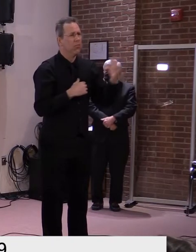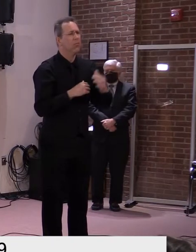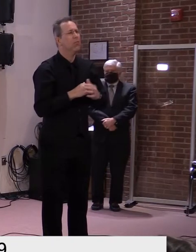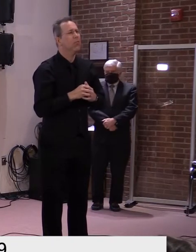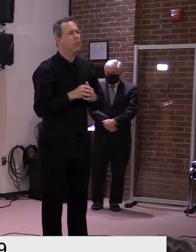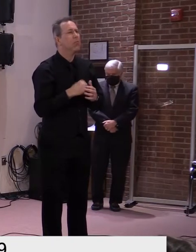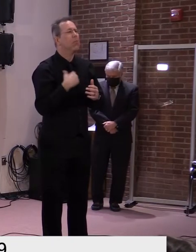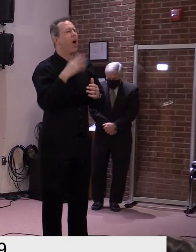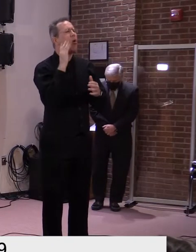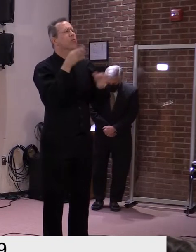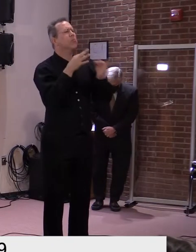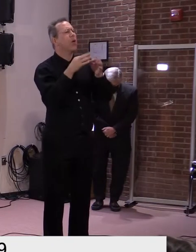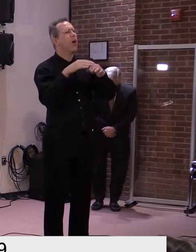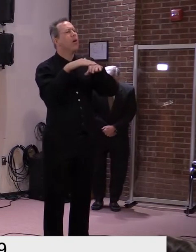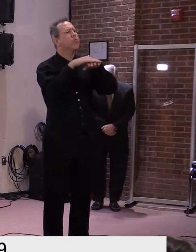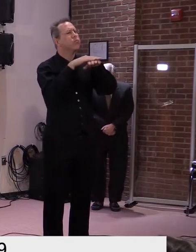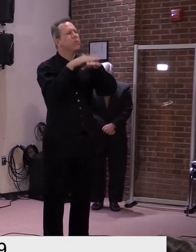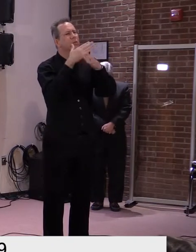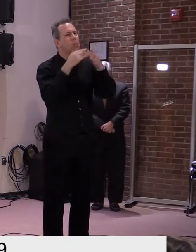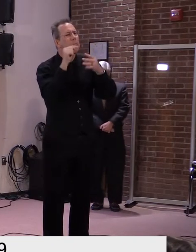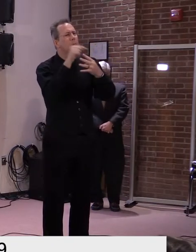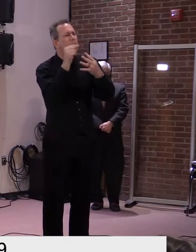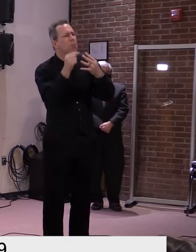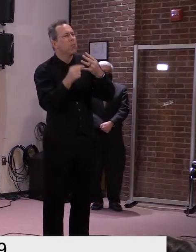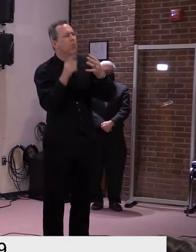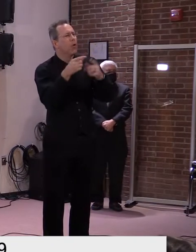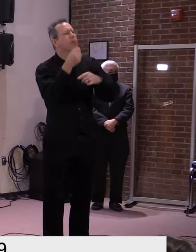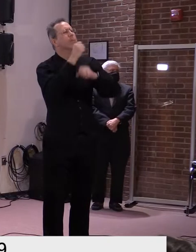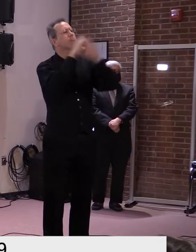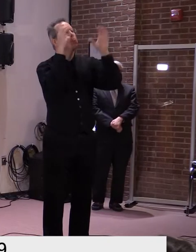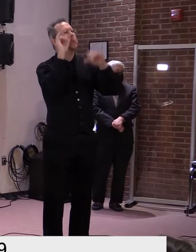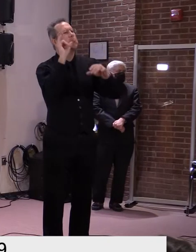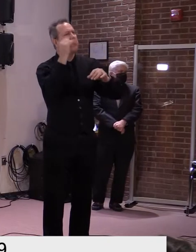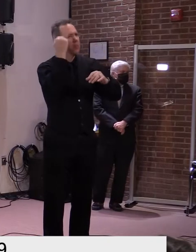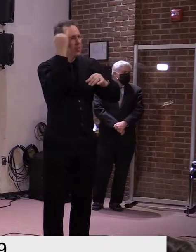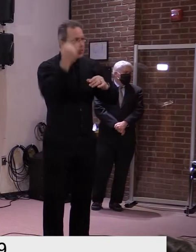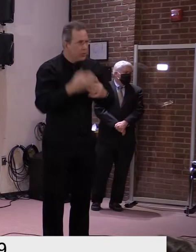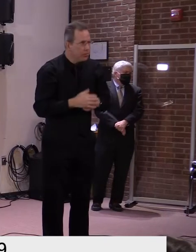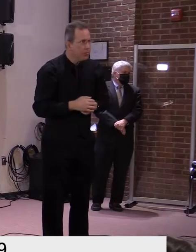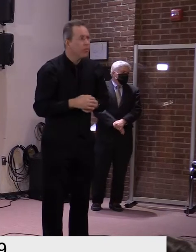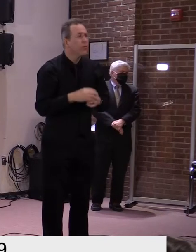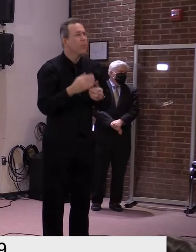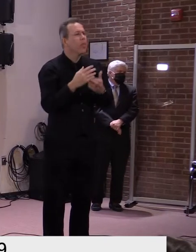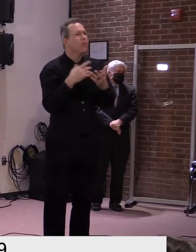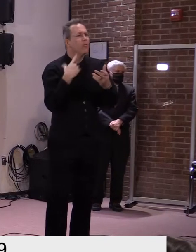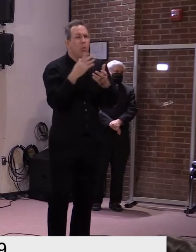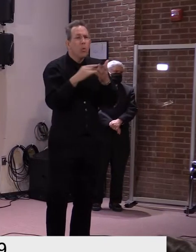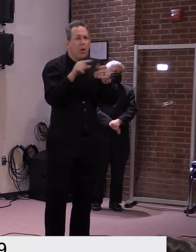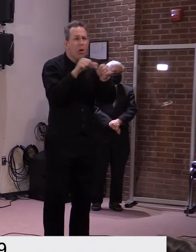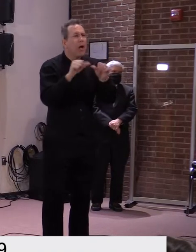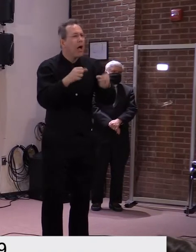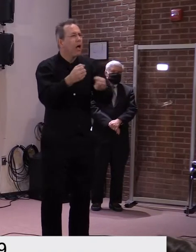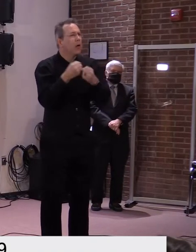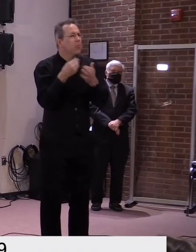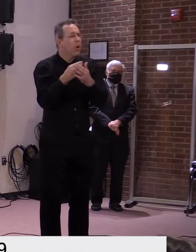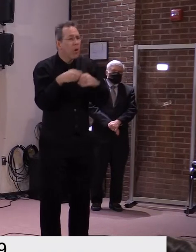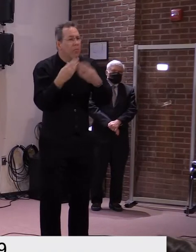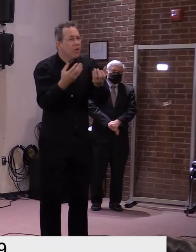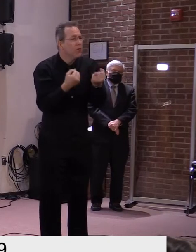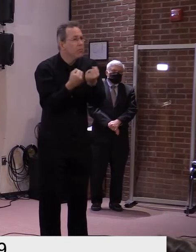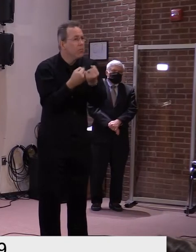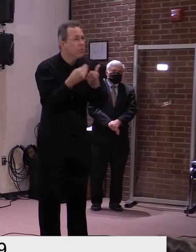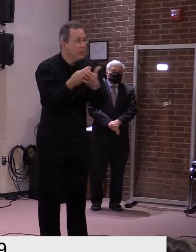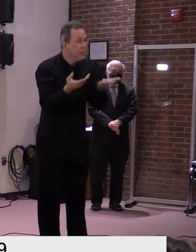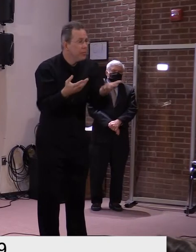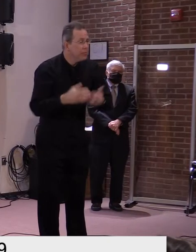bring assistance most quickly to individuals, businesses, nonprofits, and local government. So first, let me